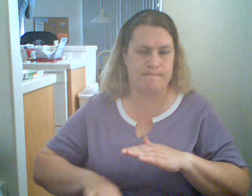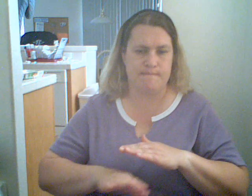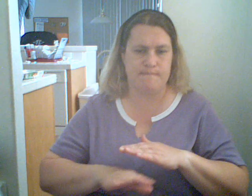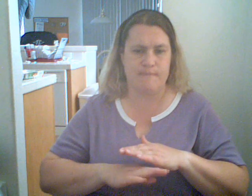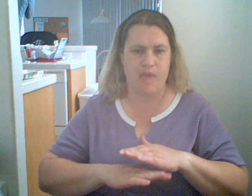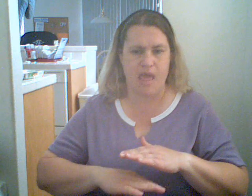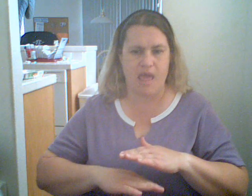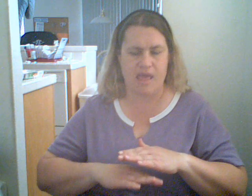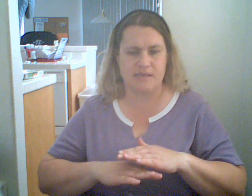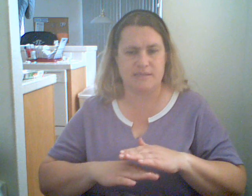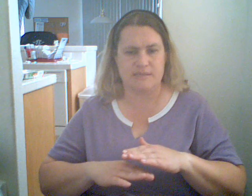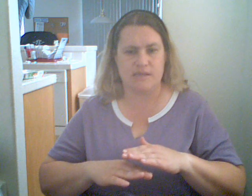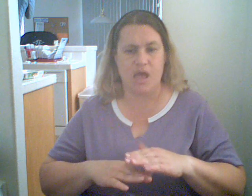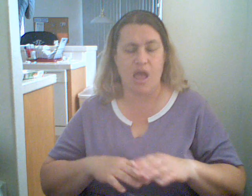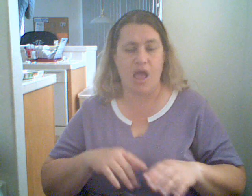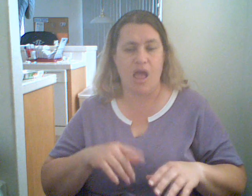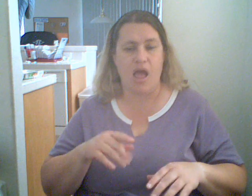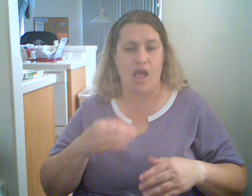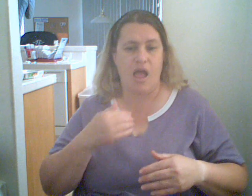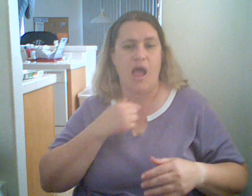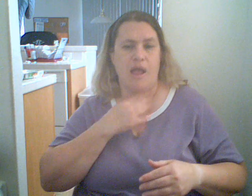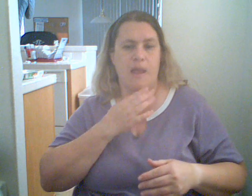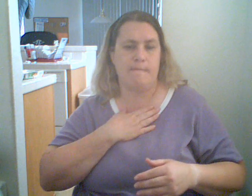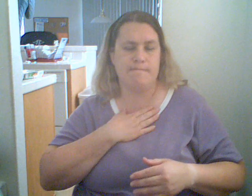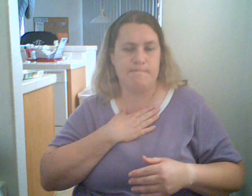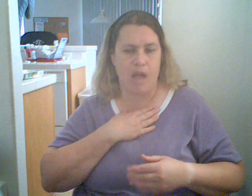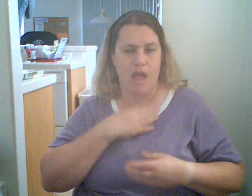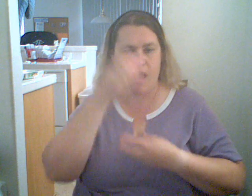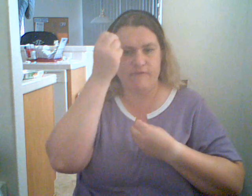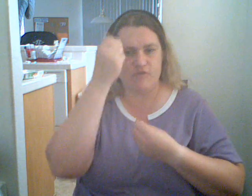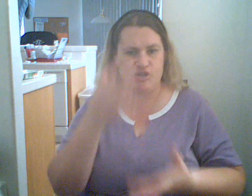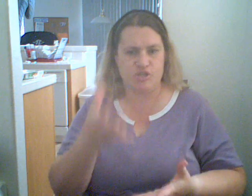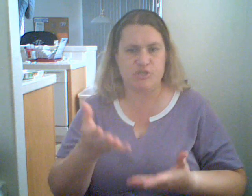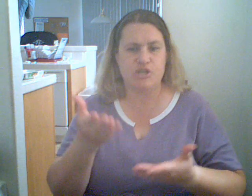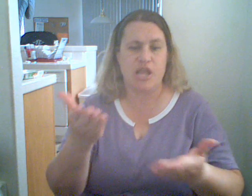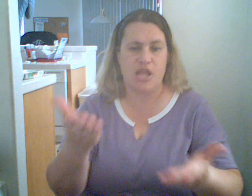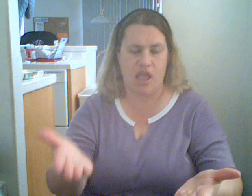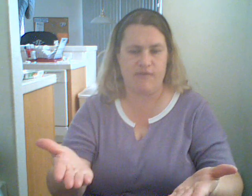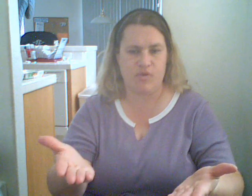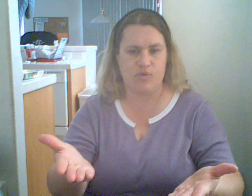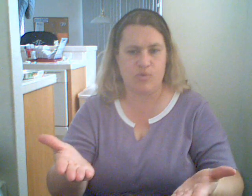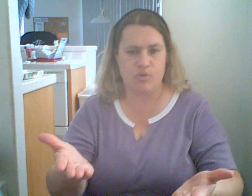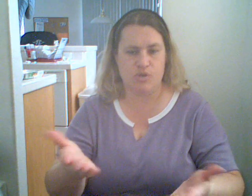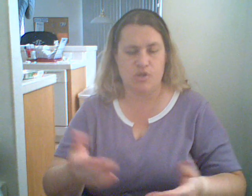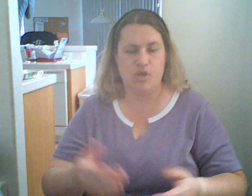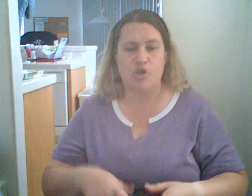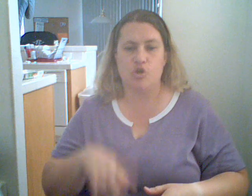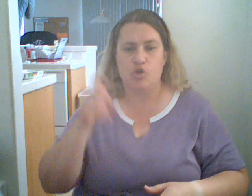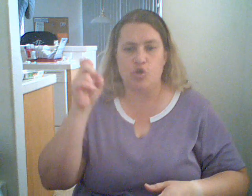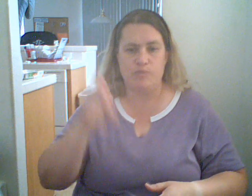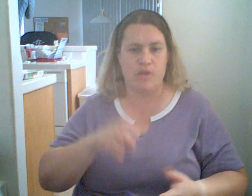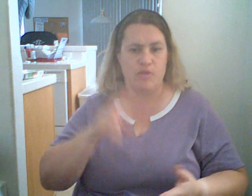to get this information, read it, and understand it. Alright, so have a great day.